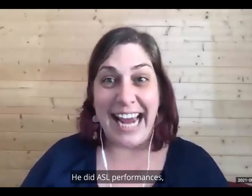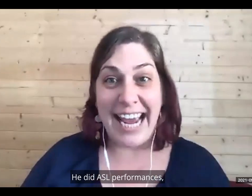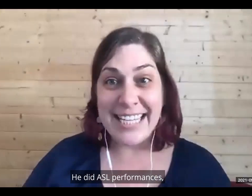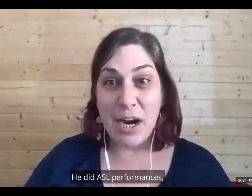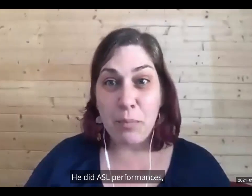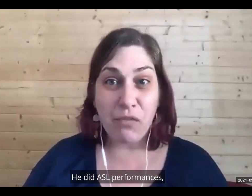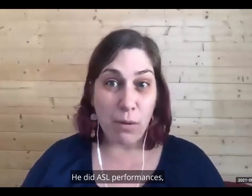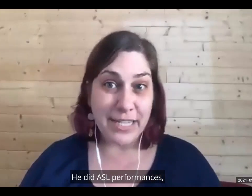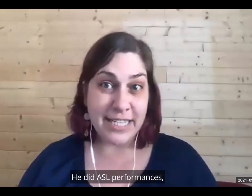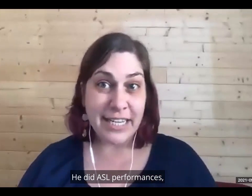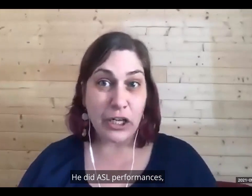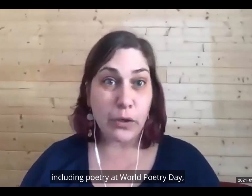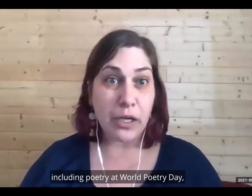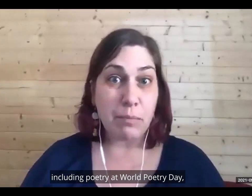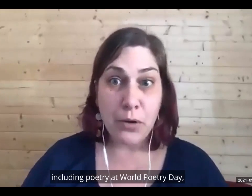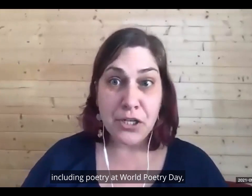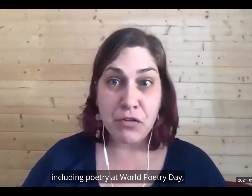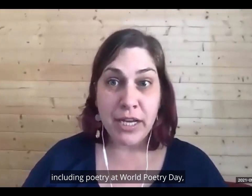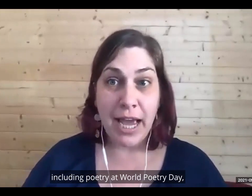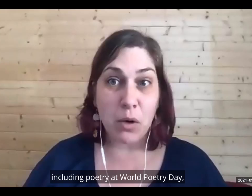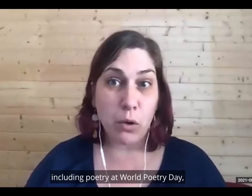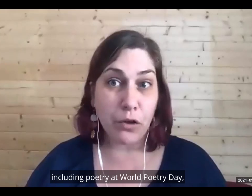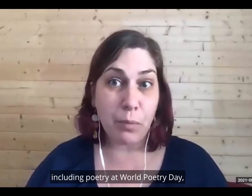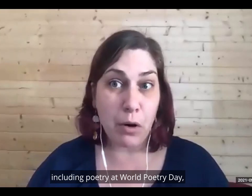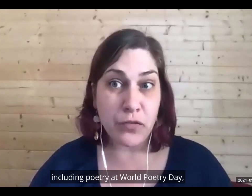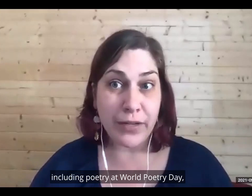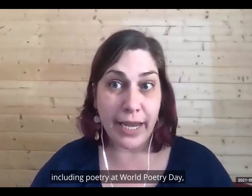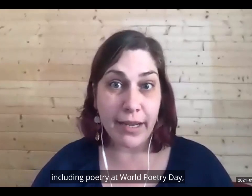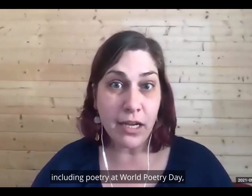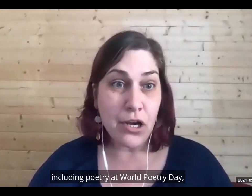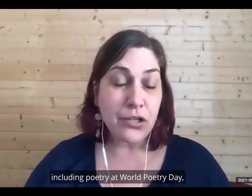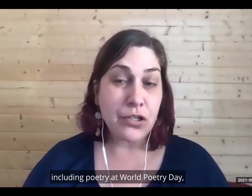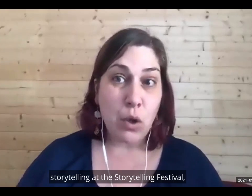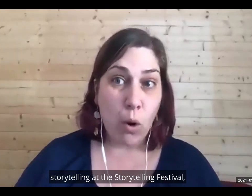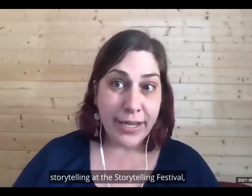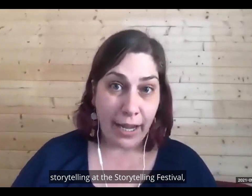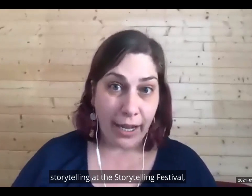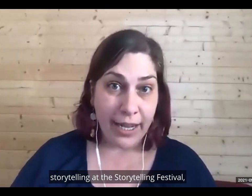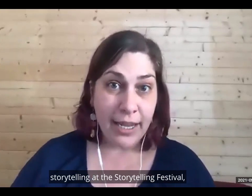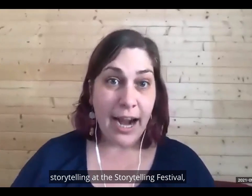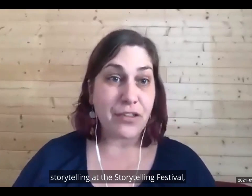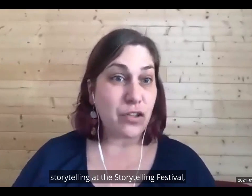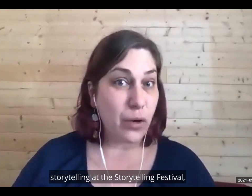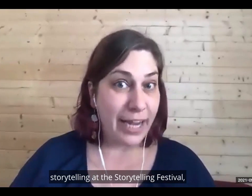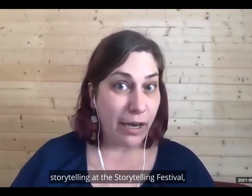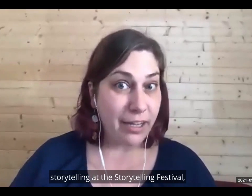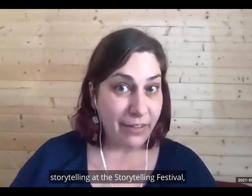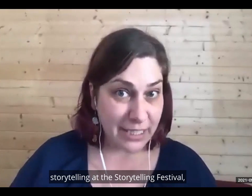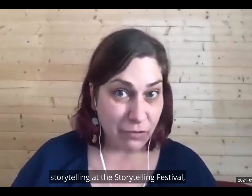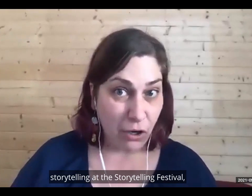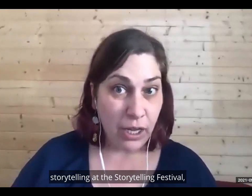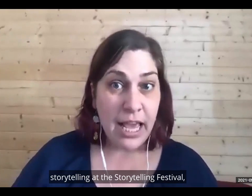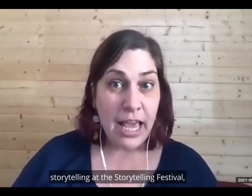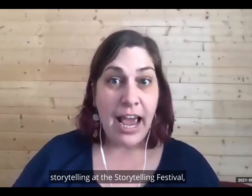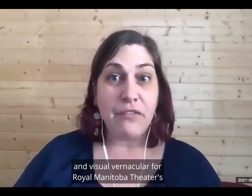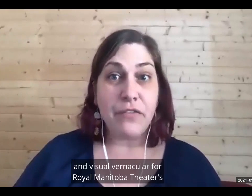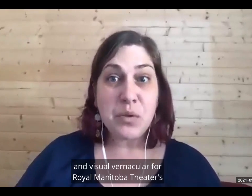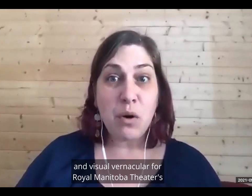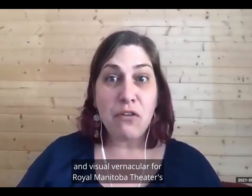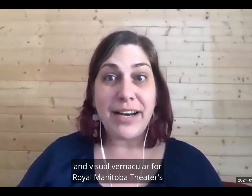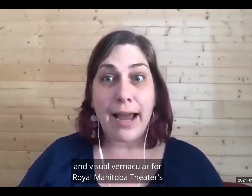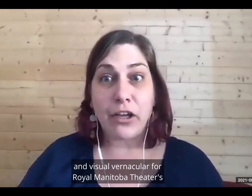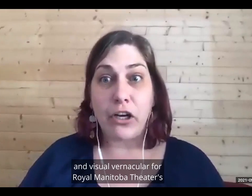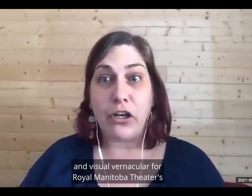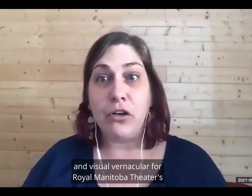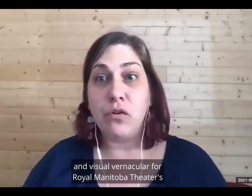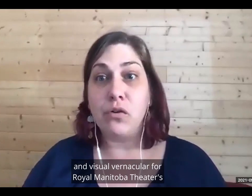He did ASL performances, including poetry at World Poetry Day, storytelling at the Storytelling Festival, and